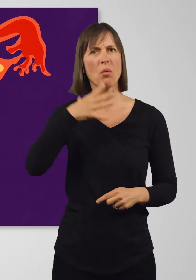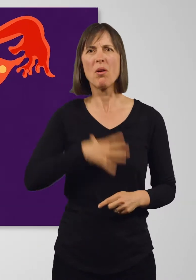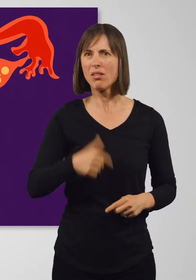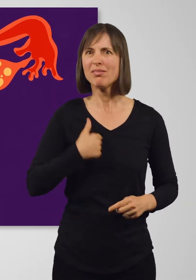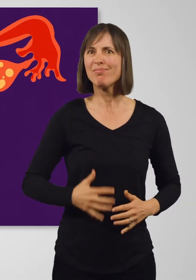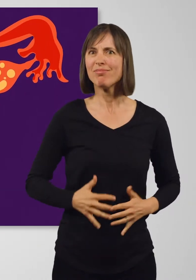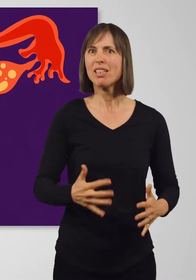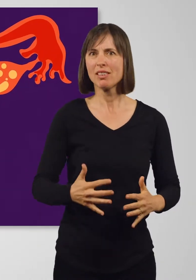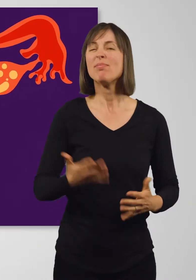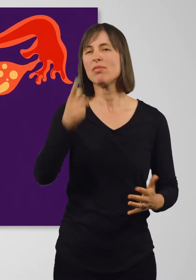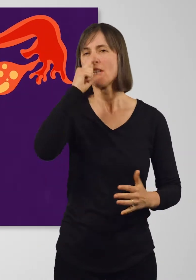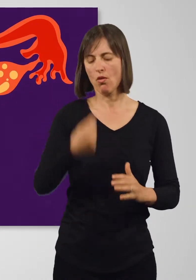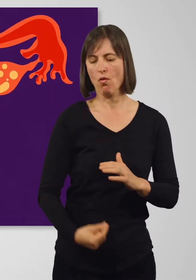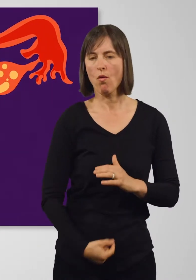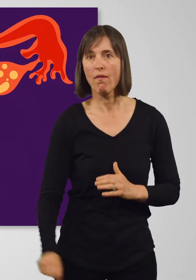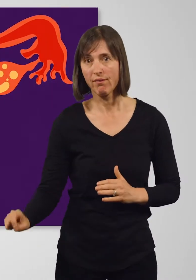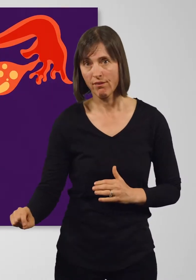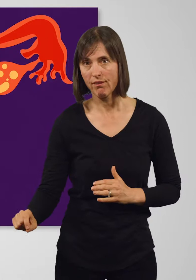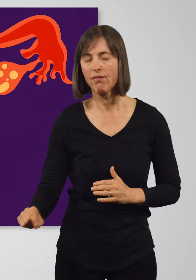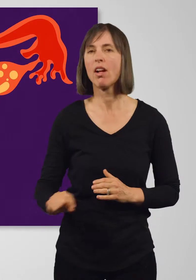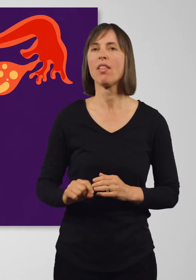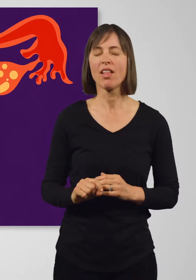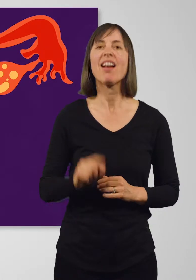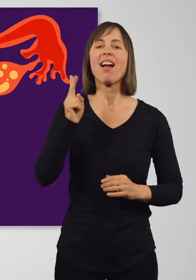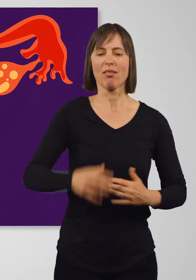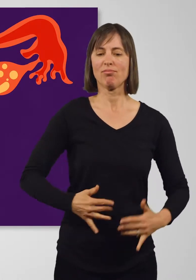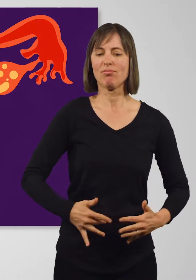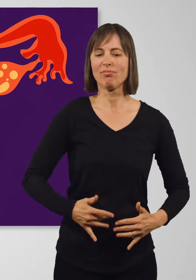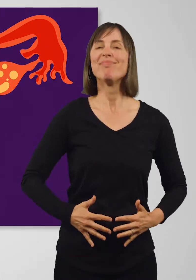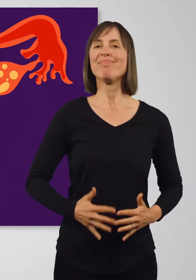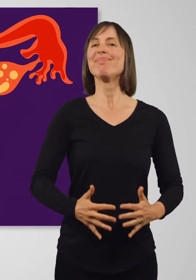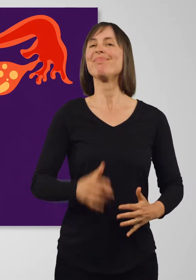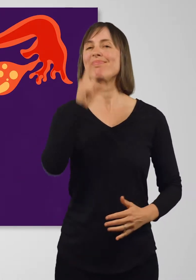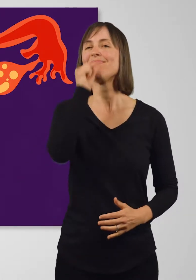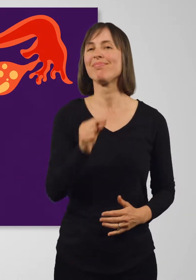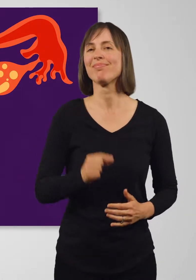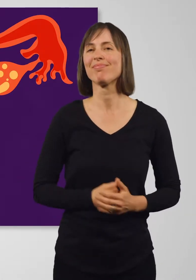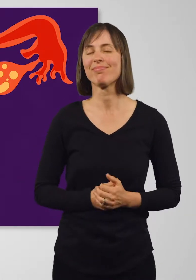Your fertility will quickly return when you remove the IUD.